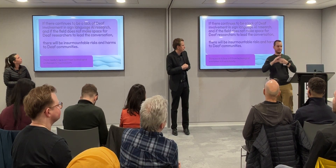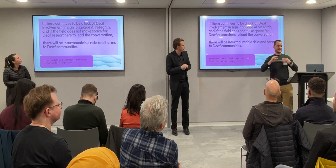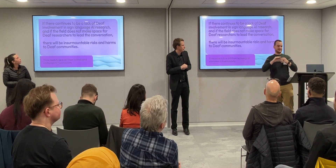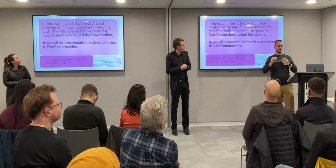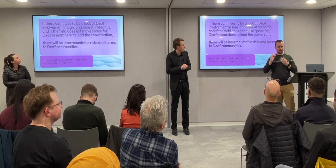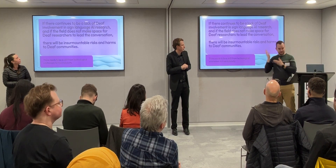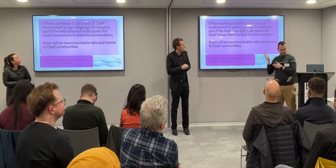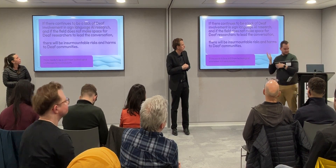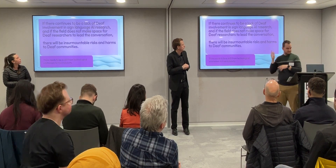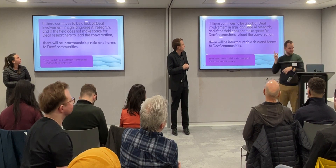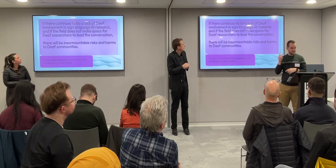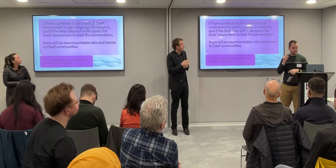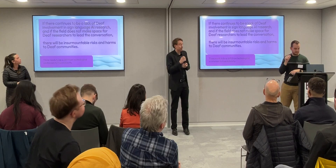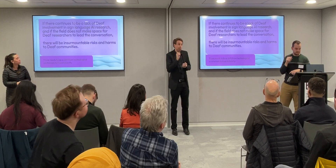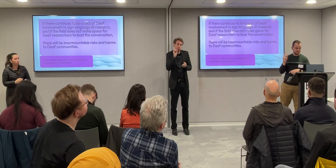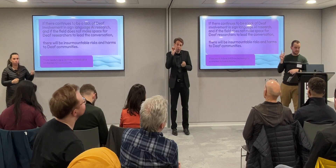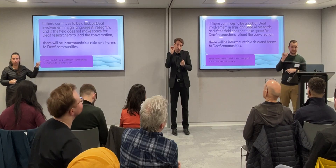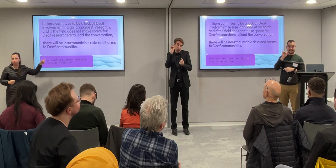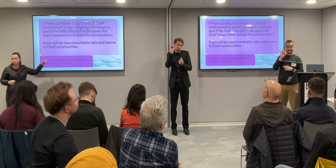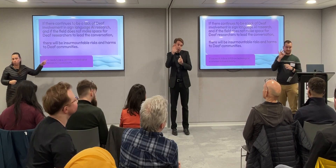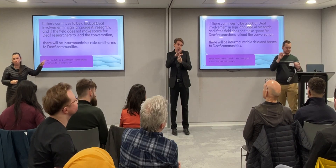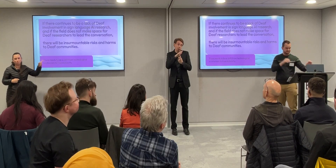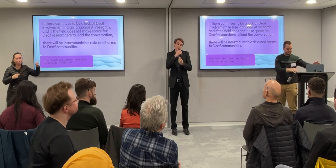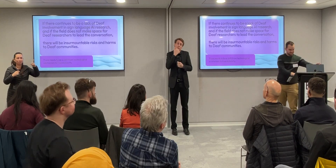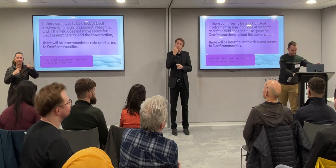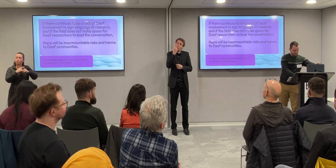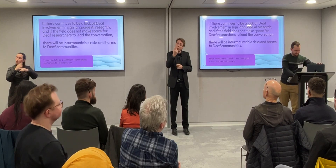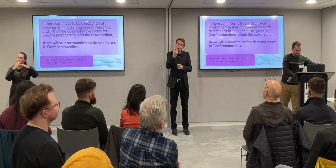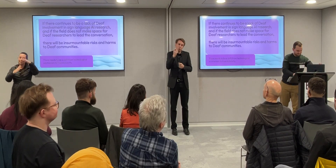I'm going to start with the most important message.